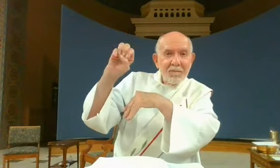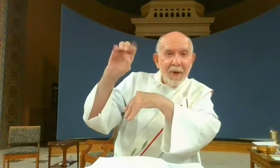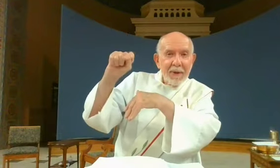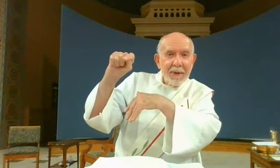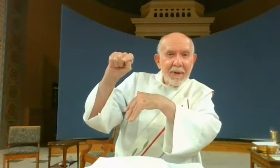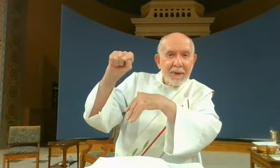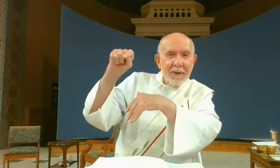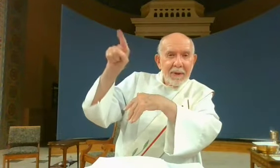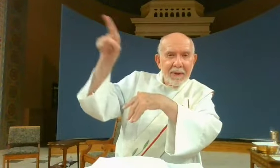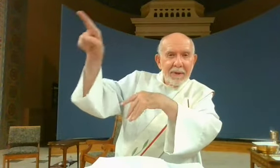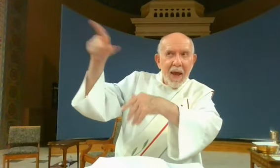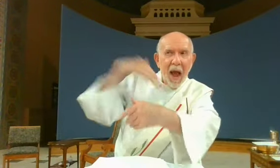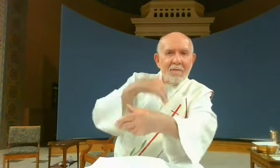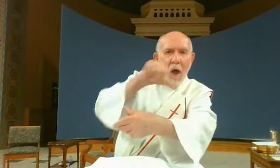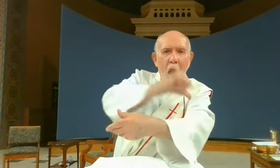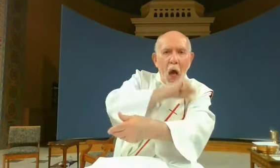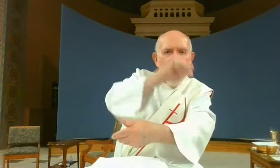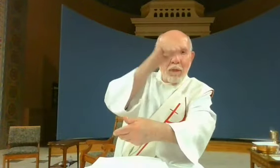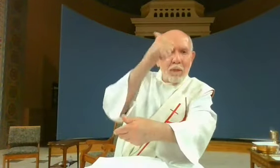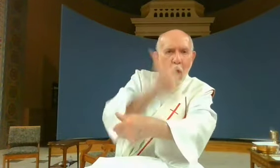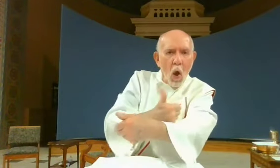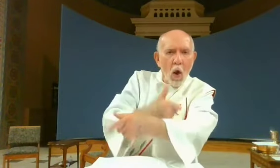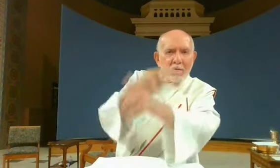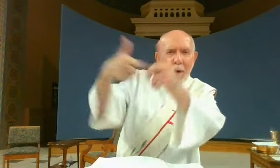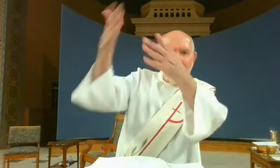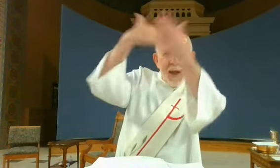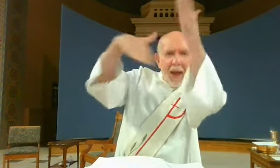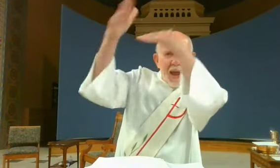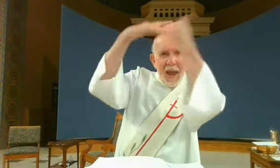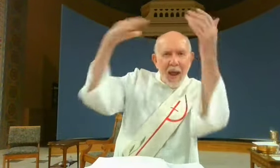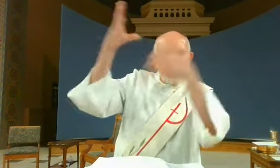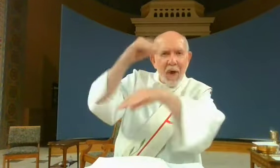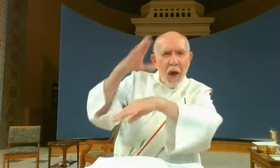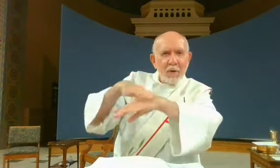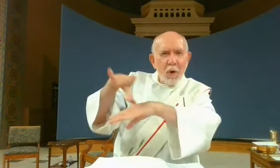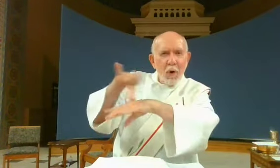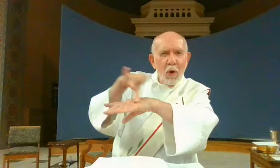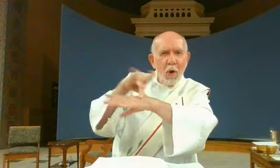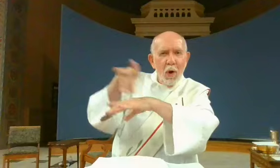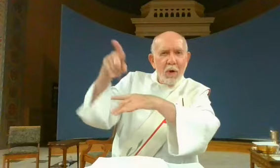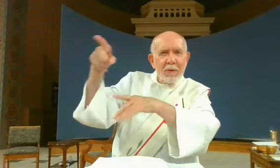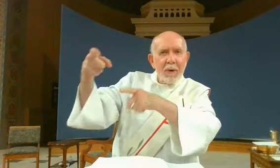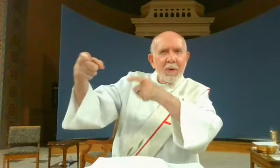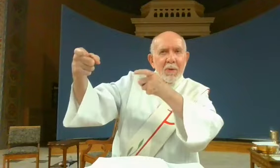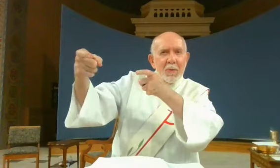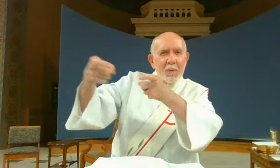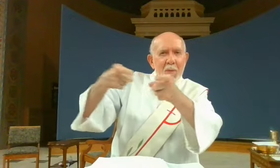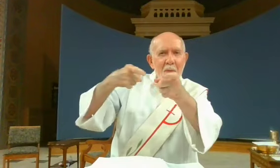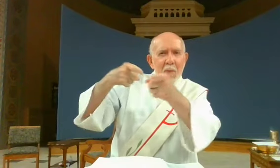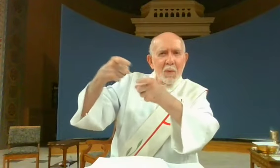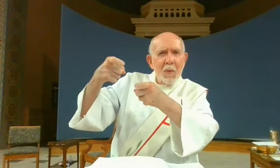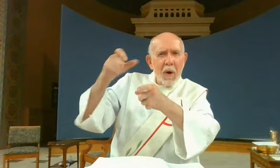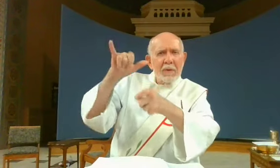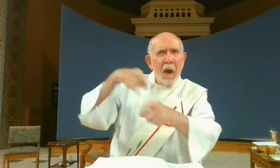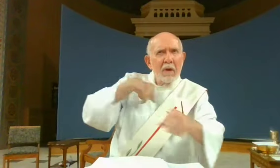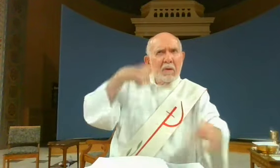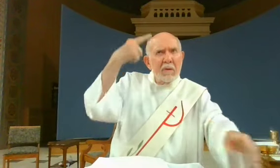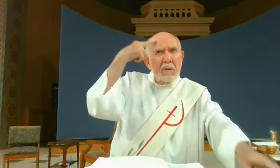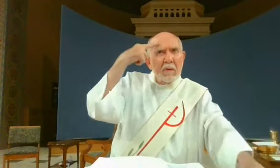under His feet, because He has the authority of heaven and earth. He